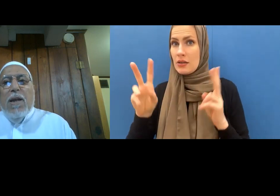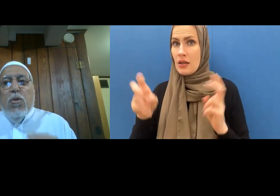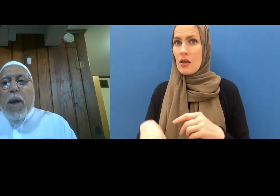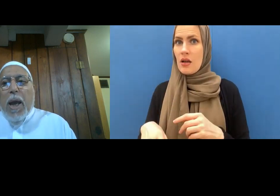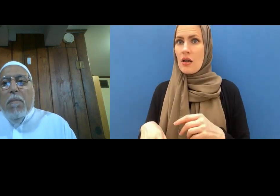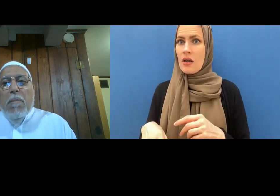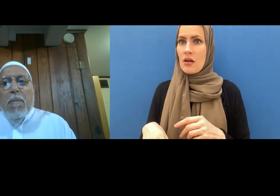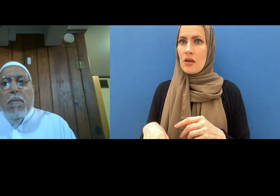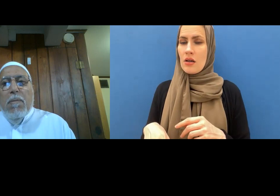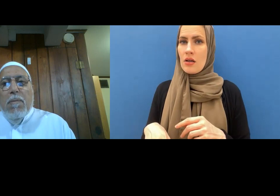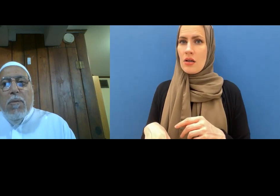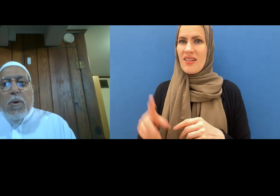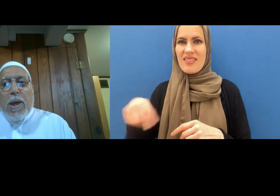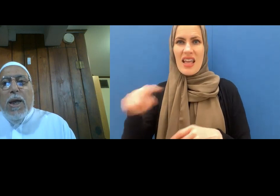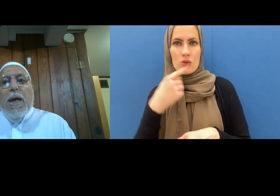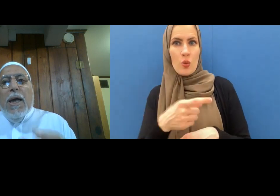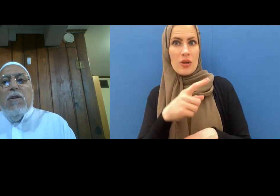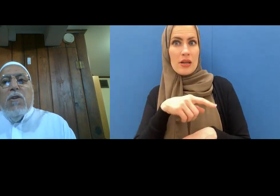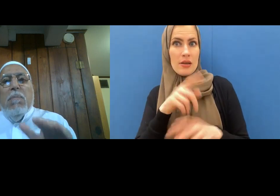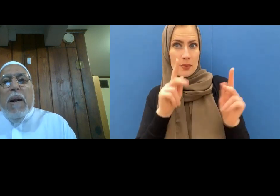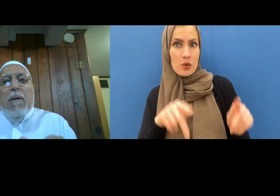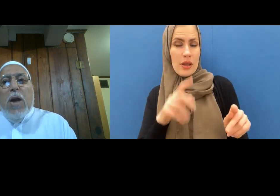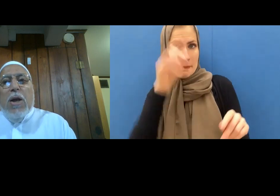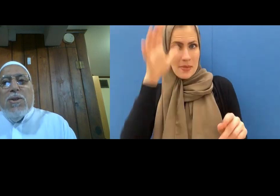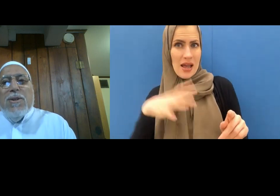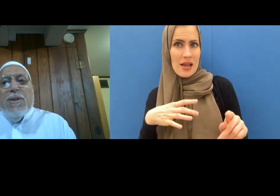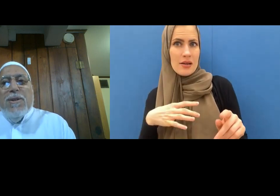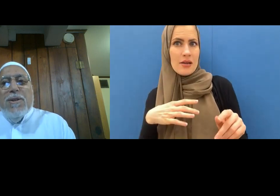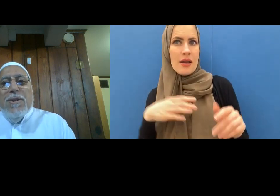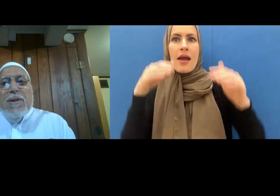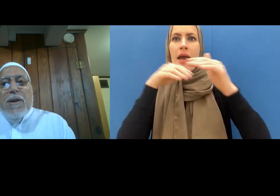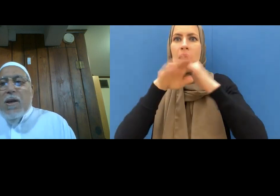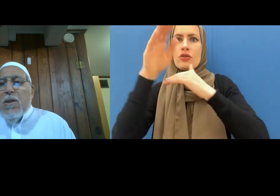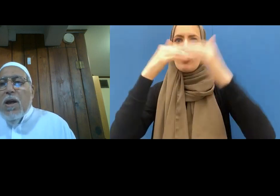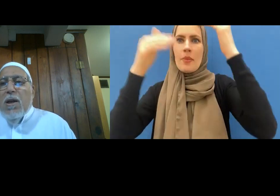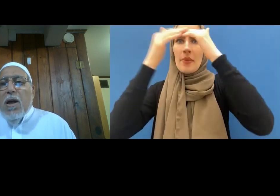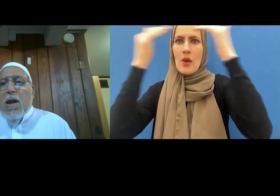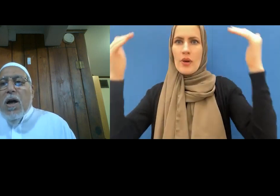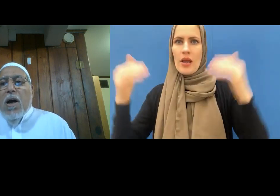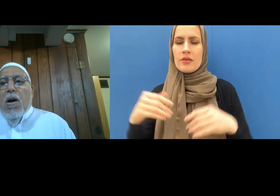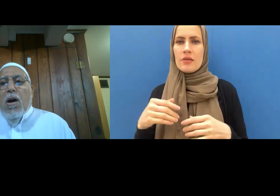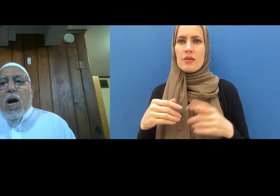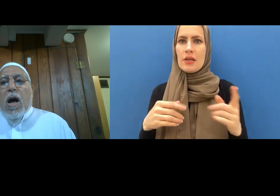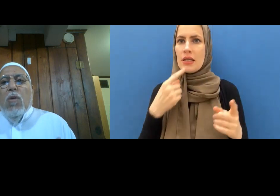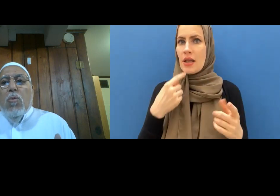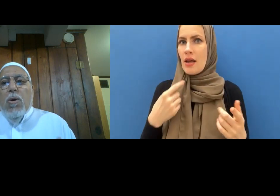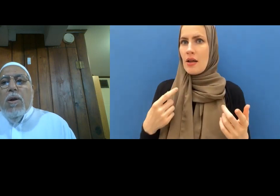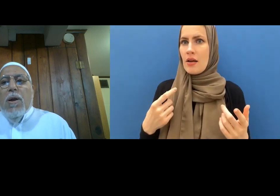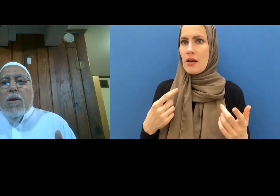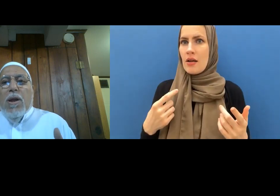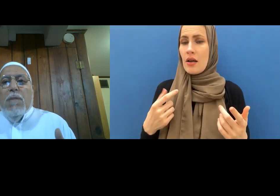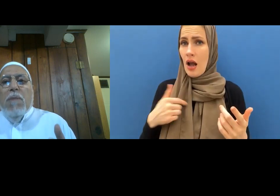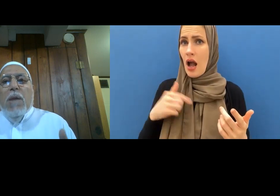said to him, okay, enter paradise. He said, I